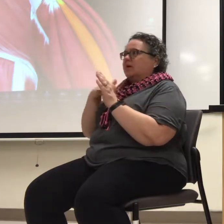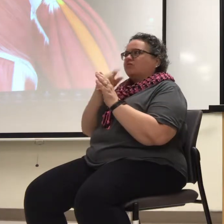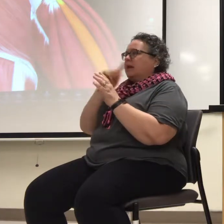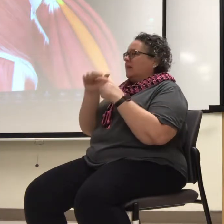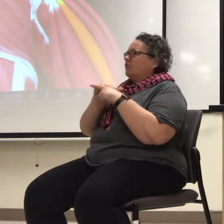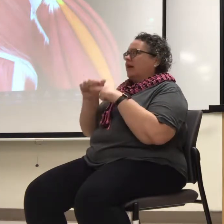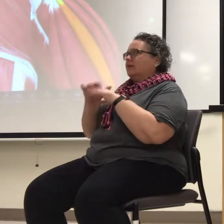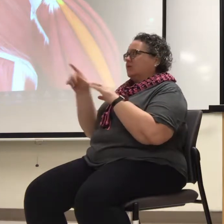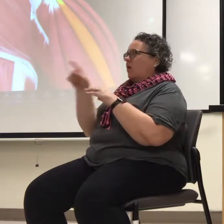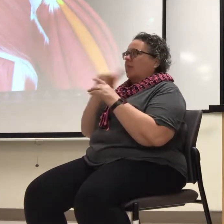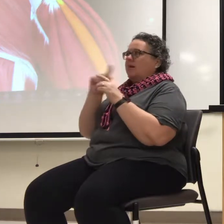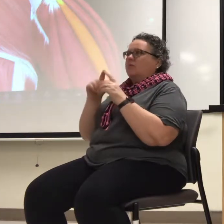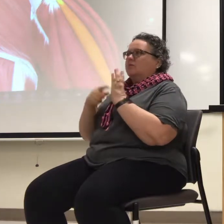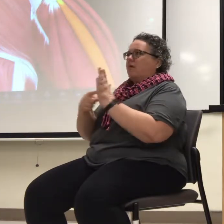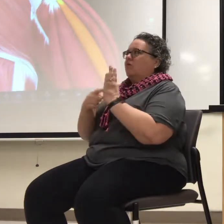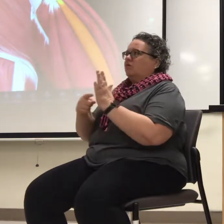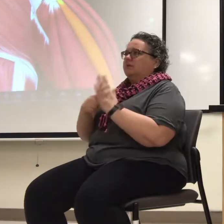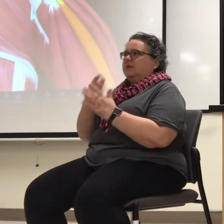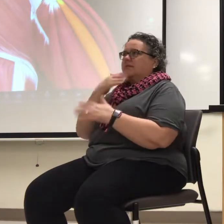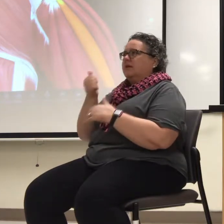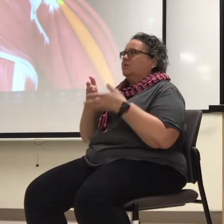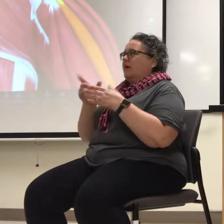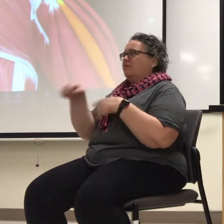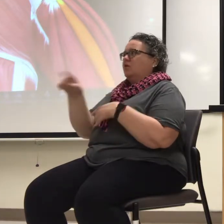the best way for you to master them.